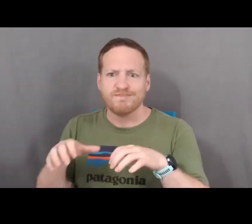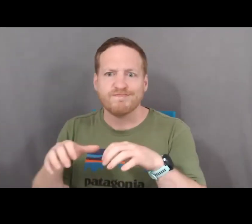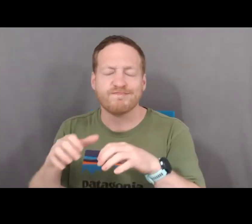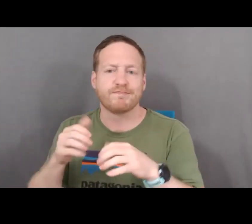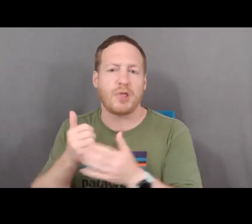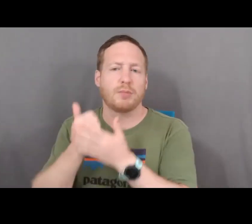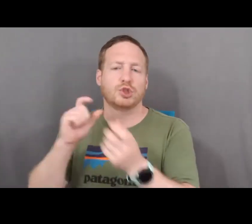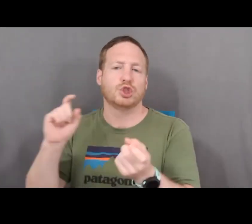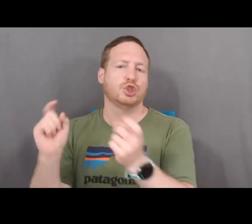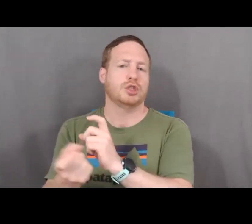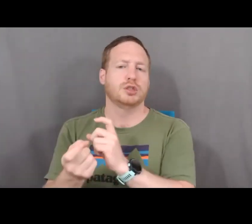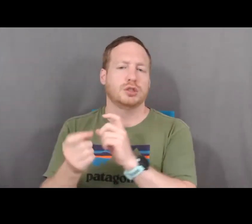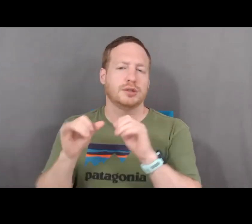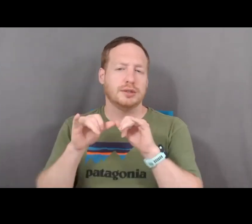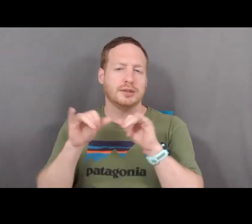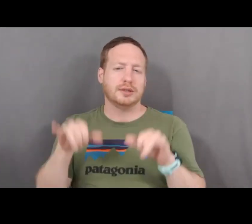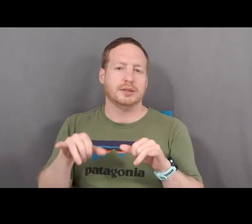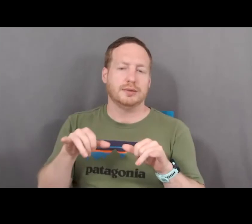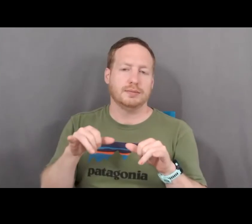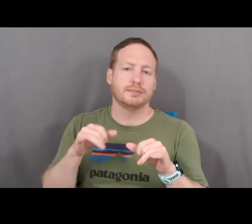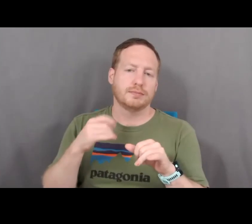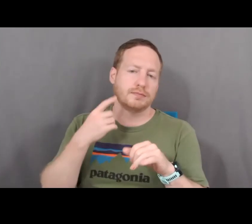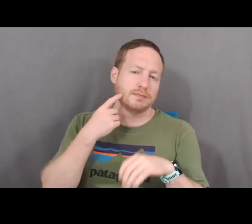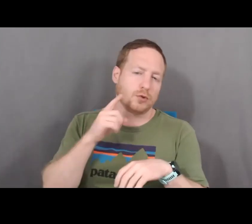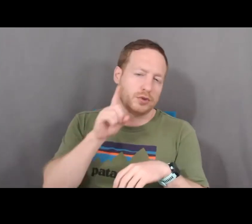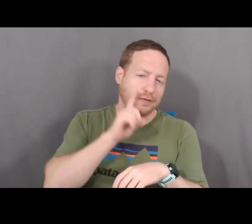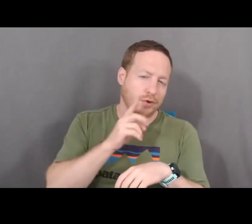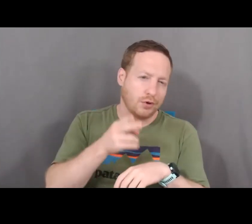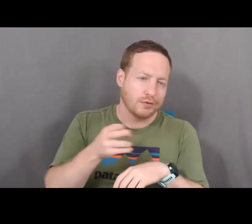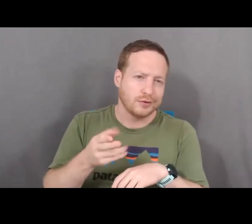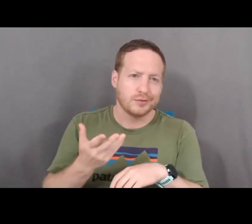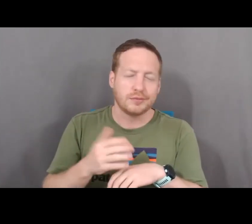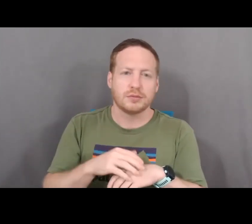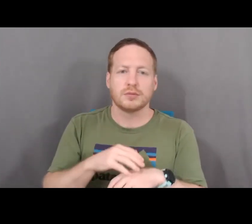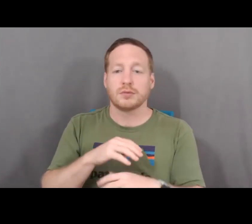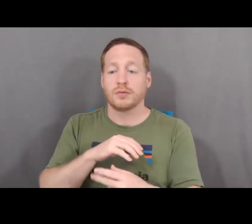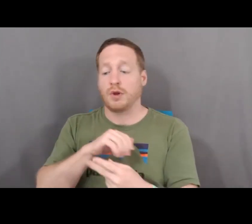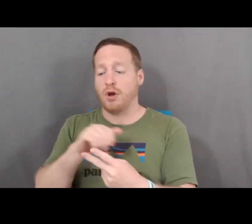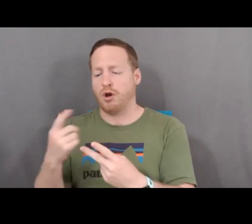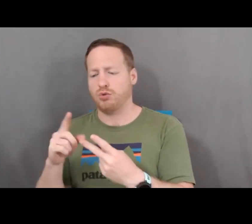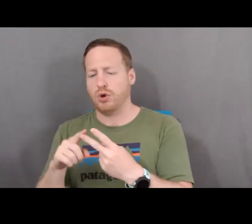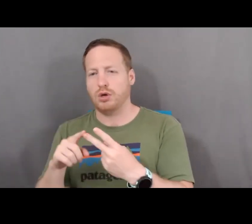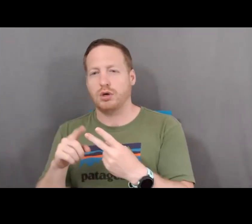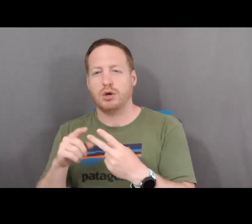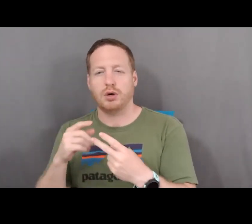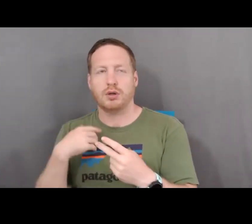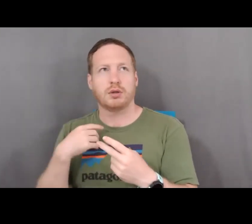leader and should be recognized for the work that they're doing to change the system to make it more equitable for deaf and hard of hearing people. And the